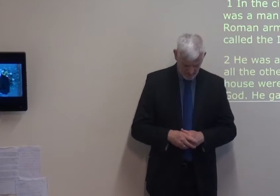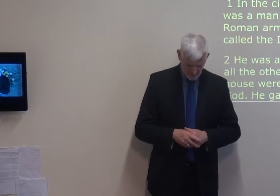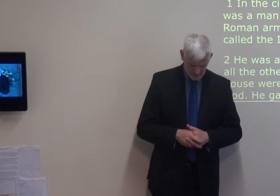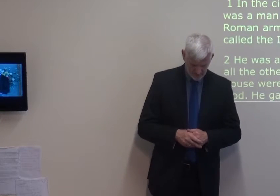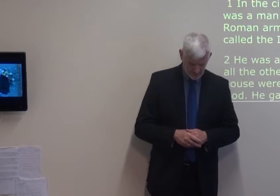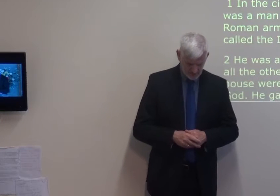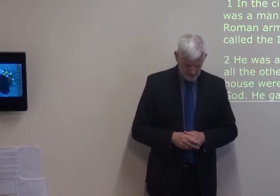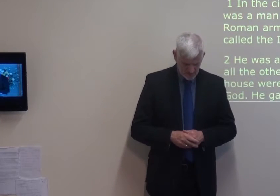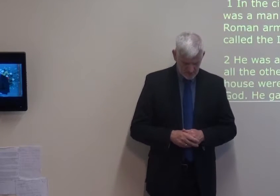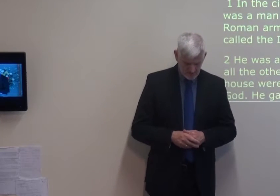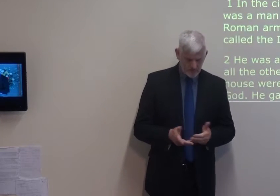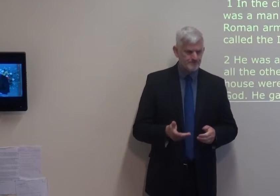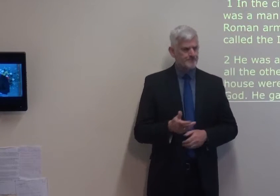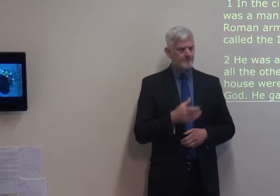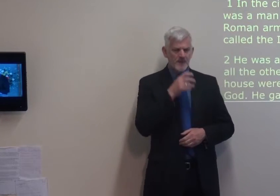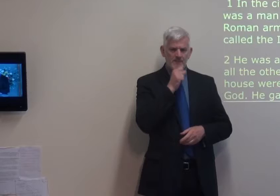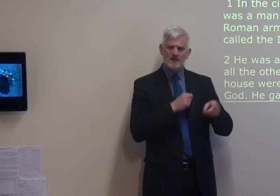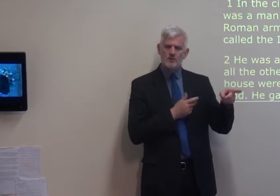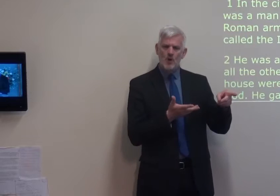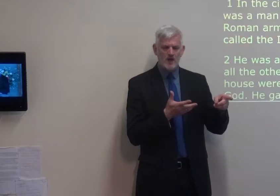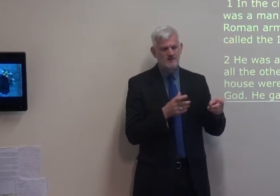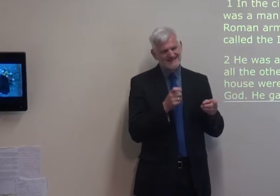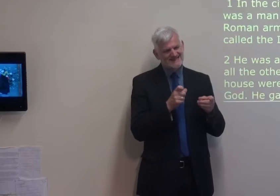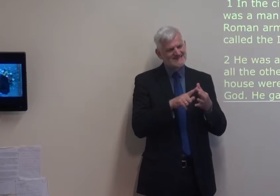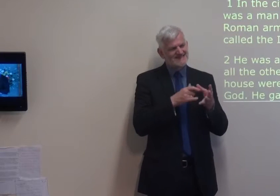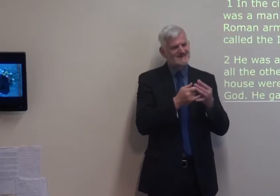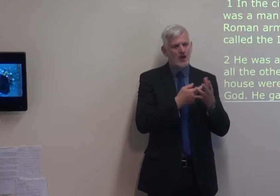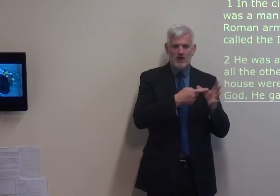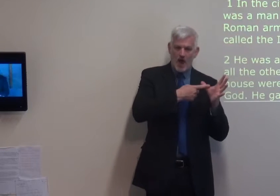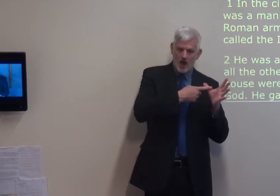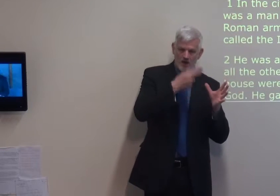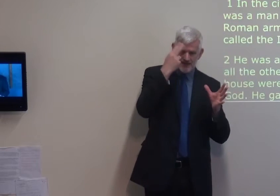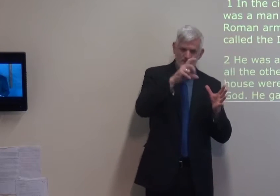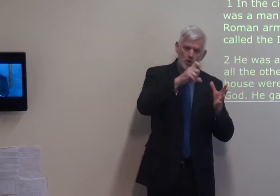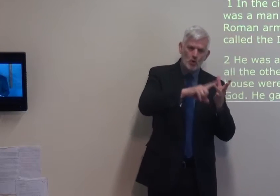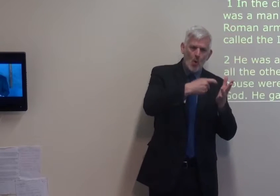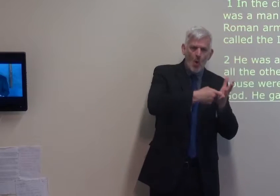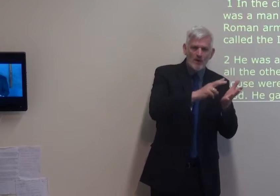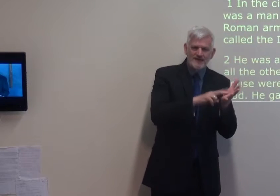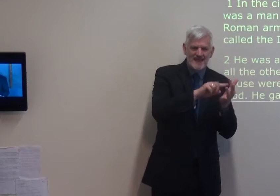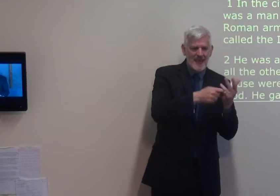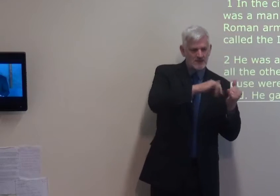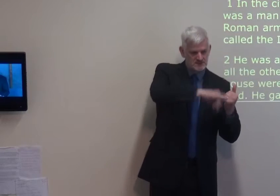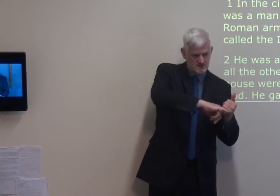There was a certain man in Caesarea called Cornelius, a centurion of the band called